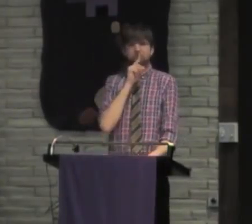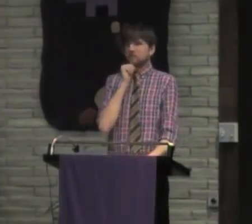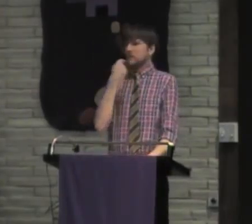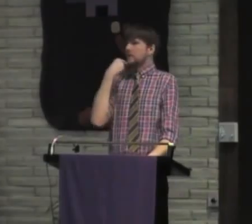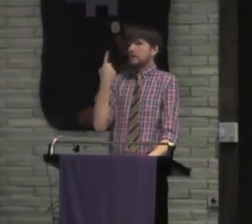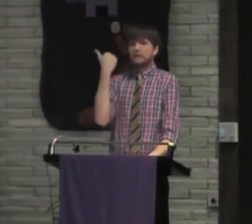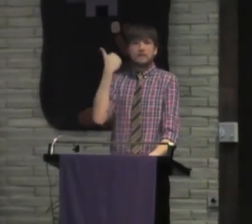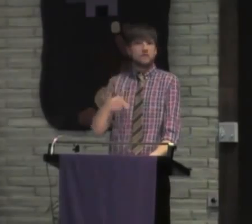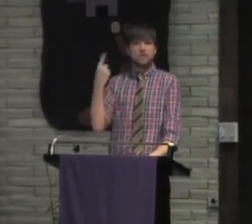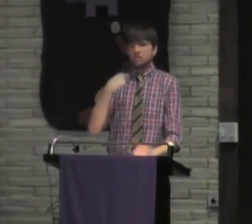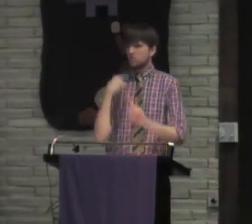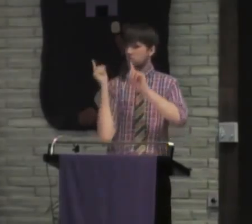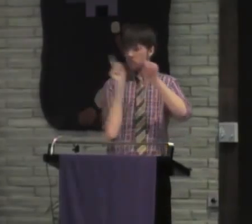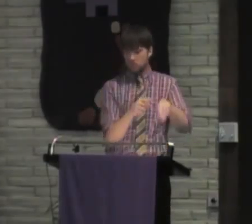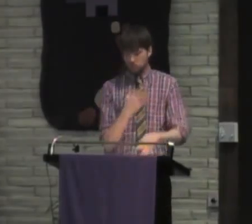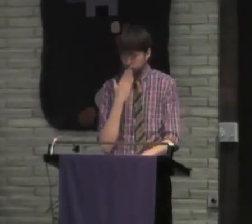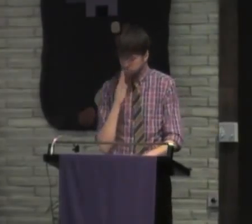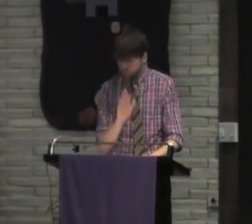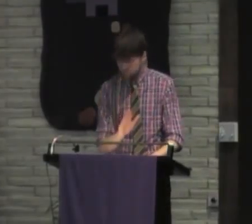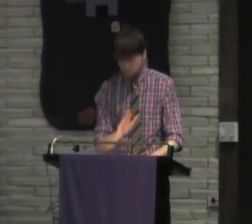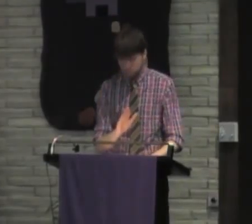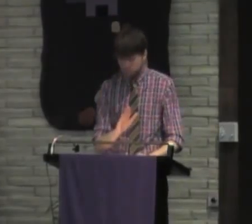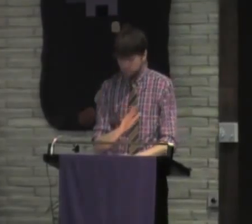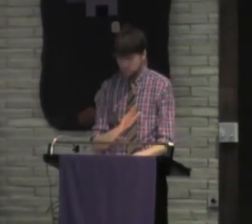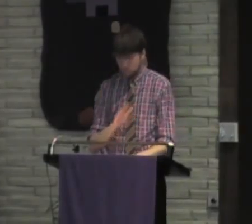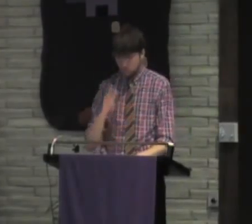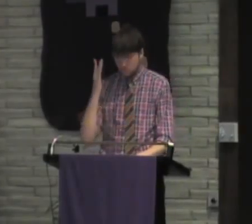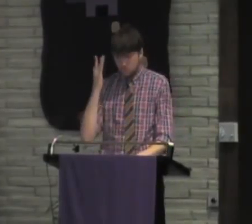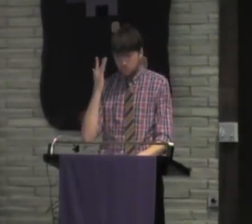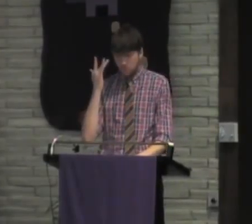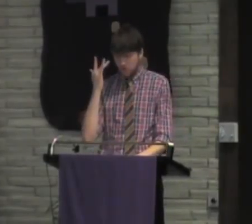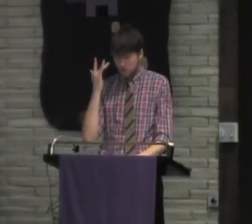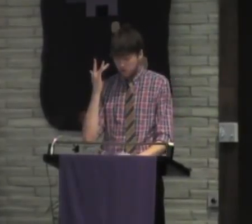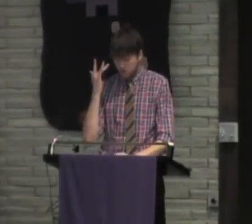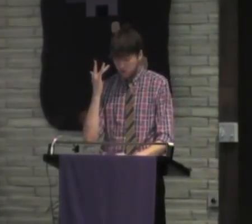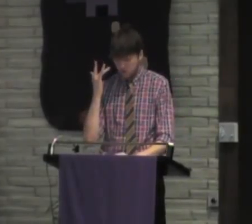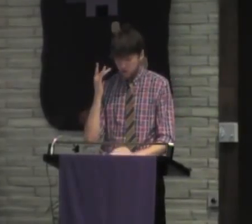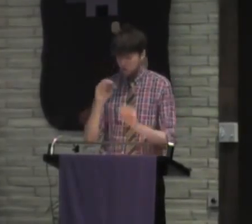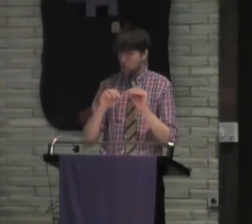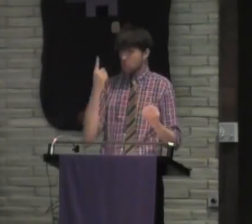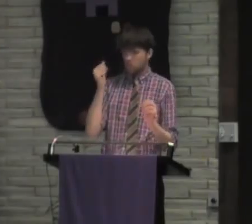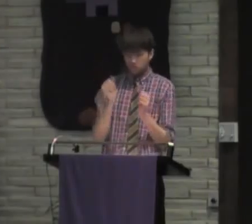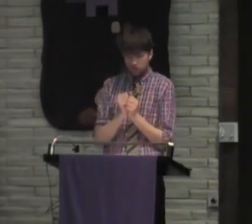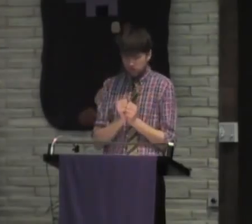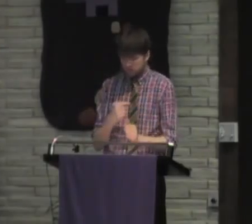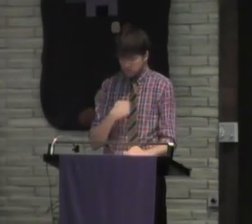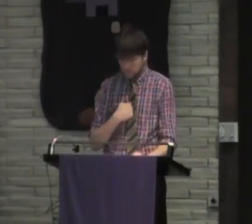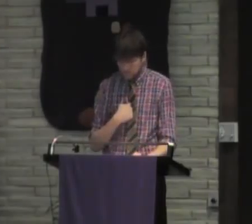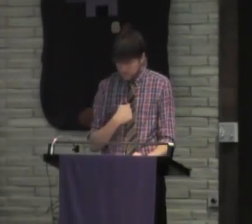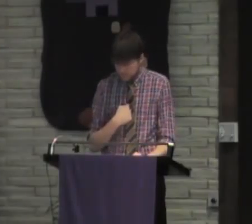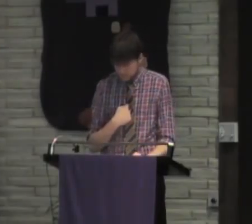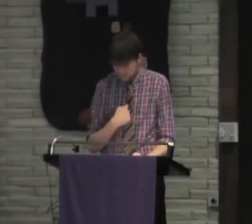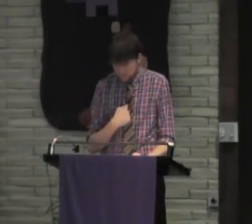anyone what my God had put in my heart to do for Jerusalem. There were no mounts with